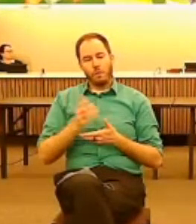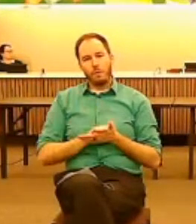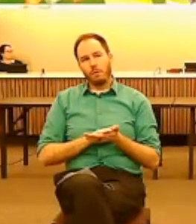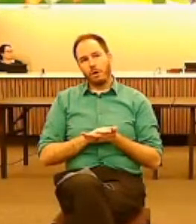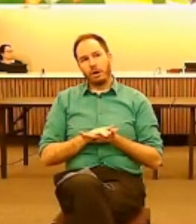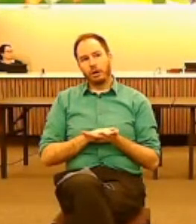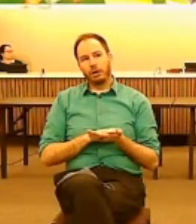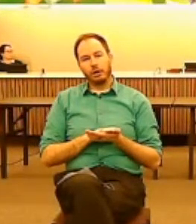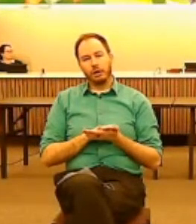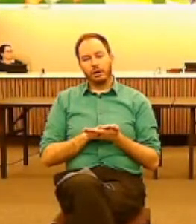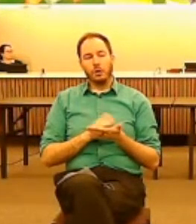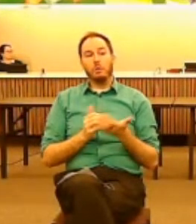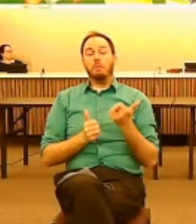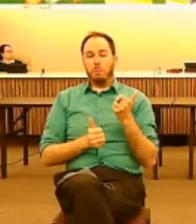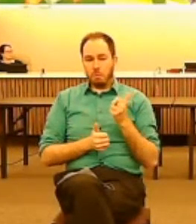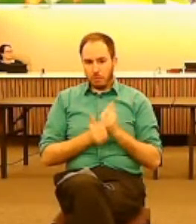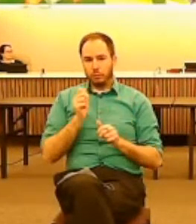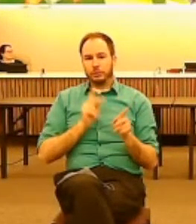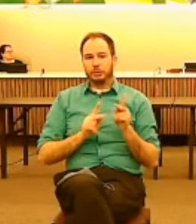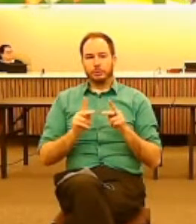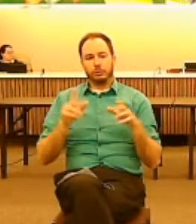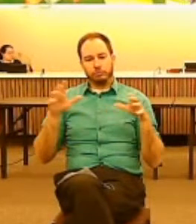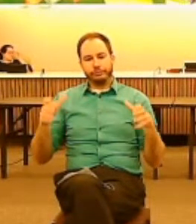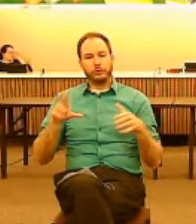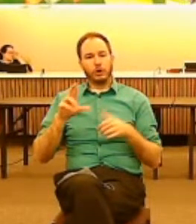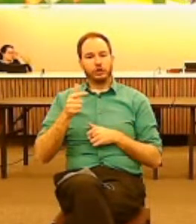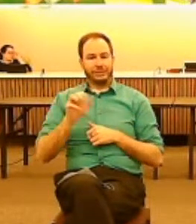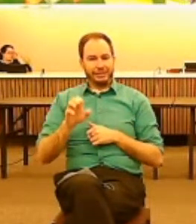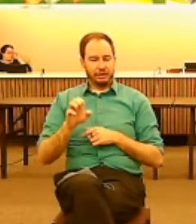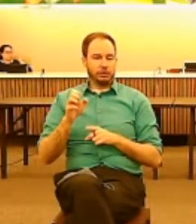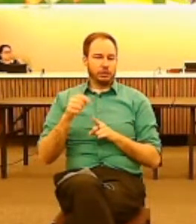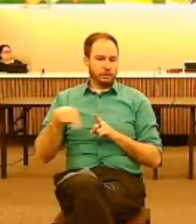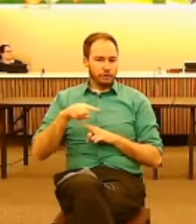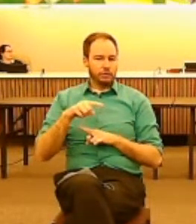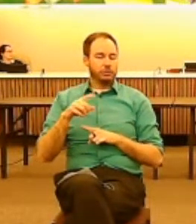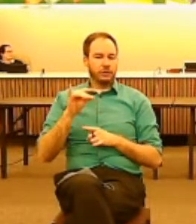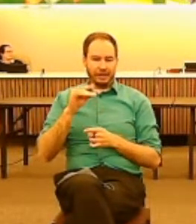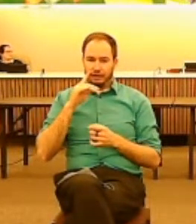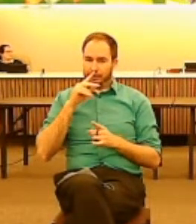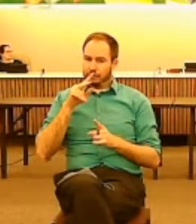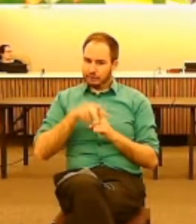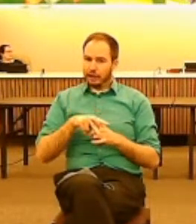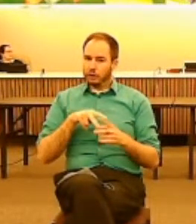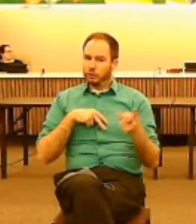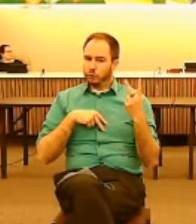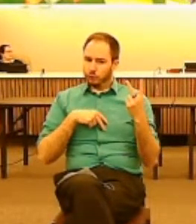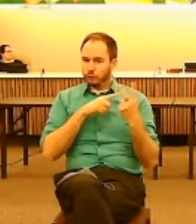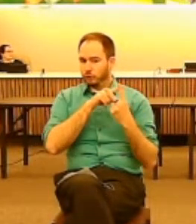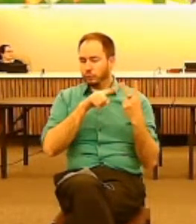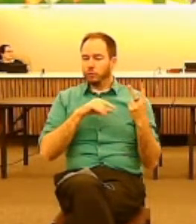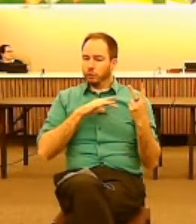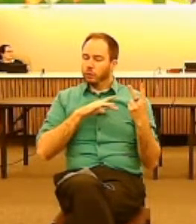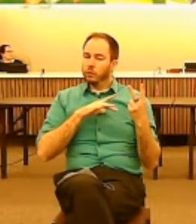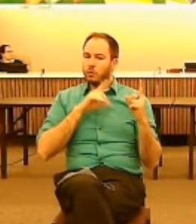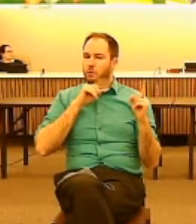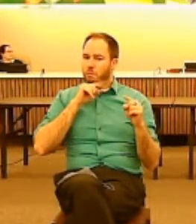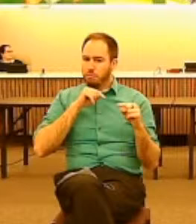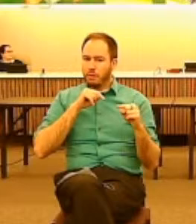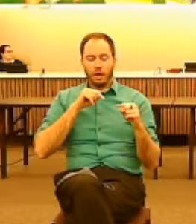So the vast majority of town is RG&E, and thankfully they've assigned two really